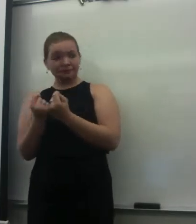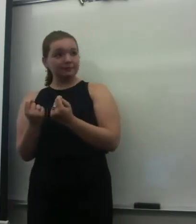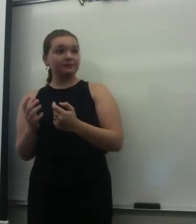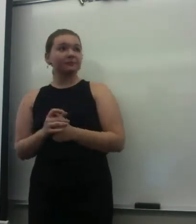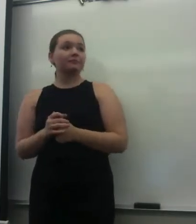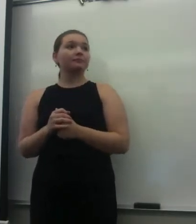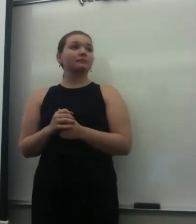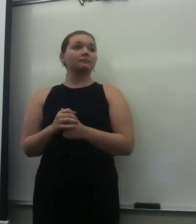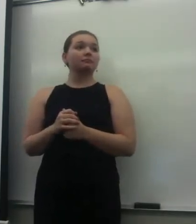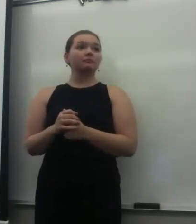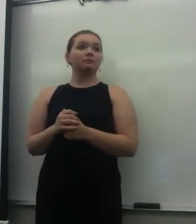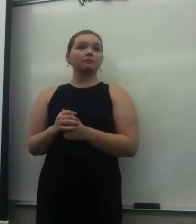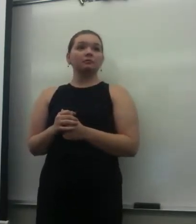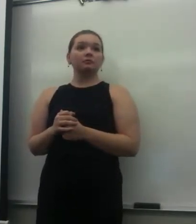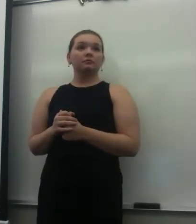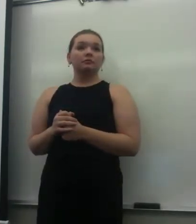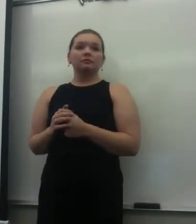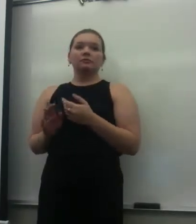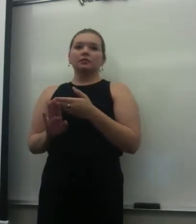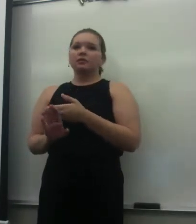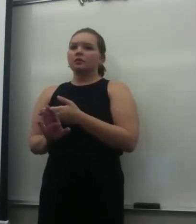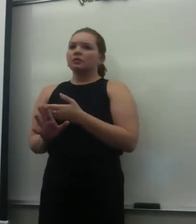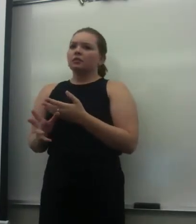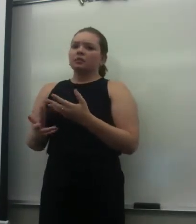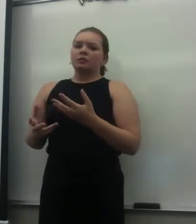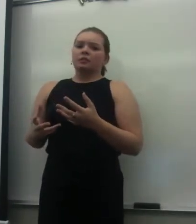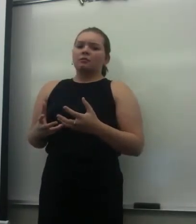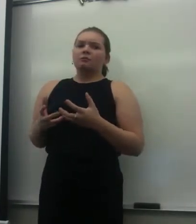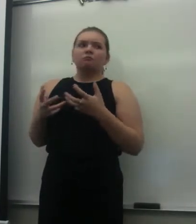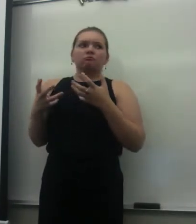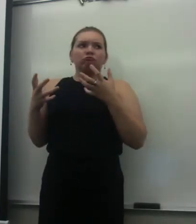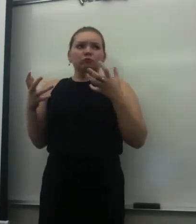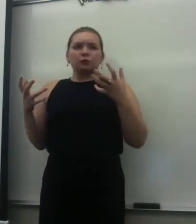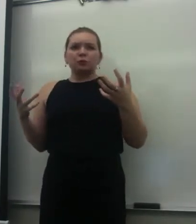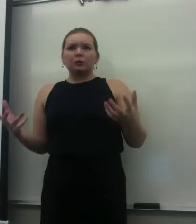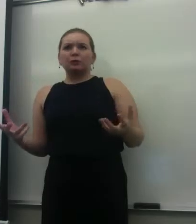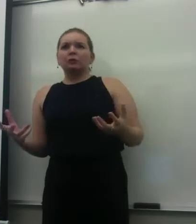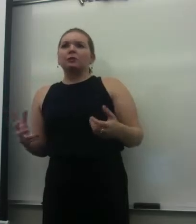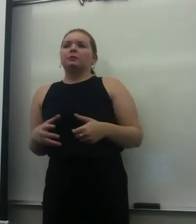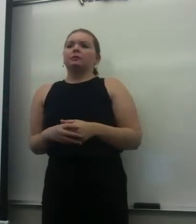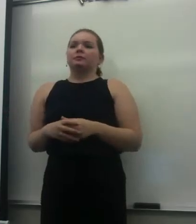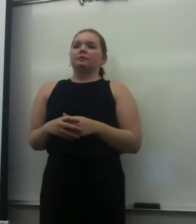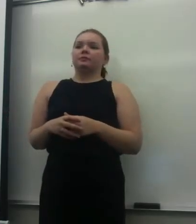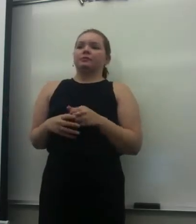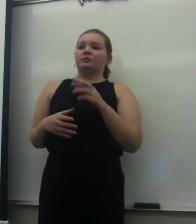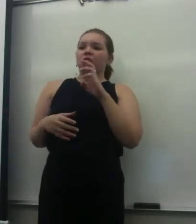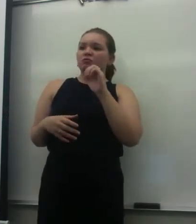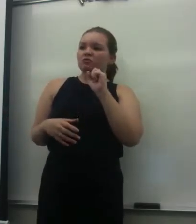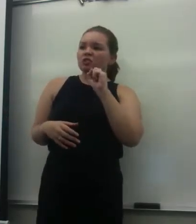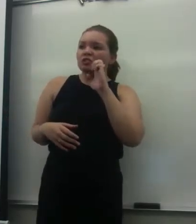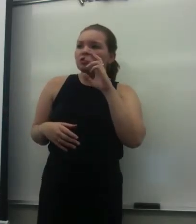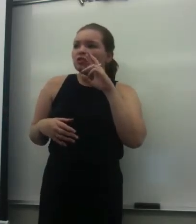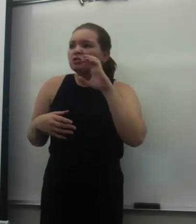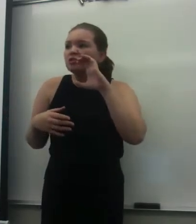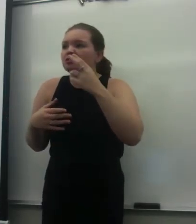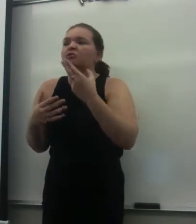prepping, it is very extensive and very detailed, and you have to analyze everything.